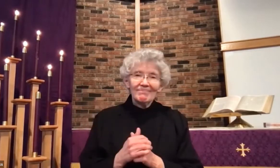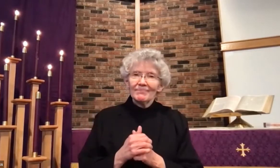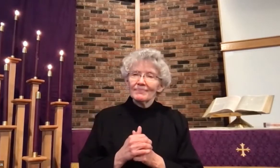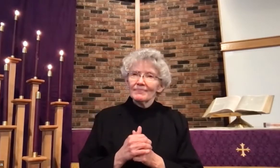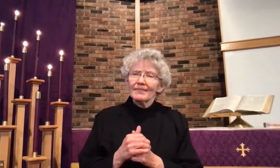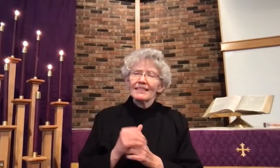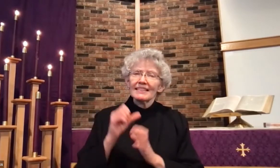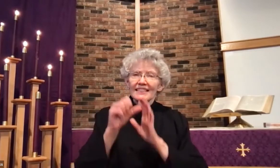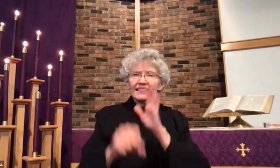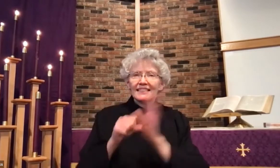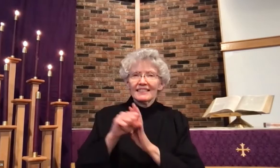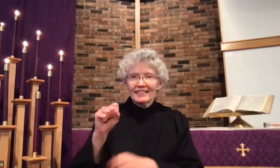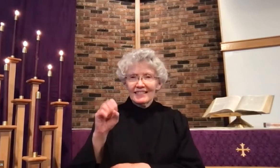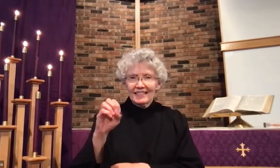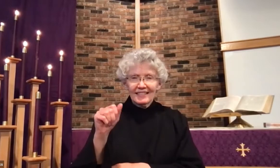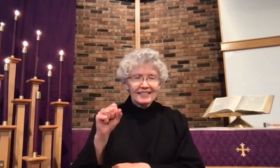Let this be the season